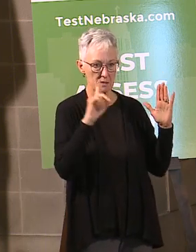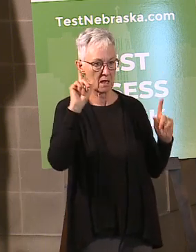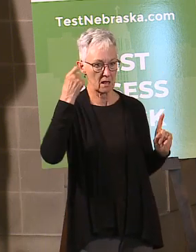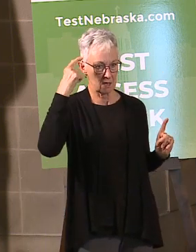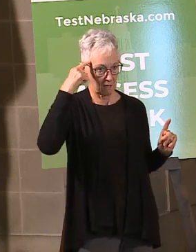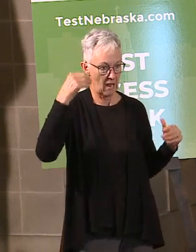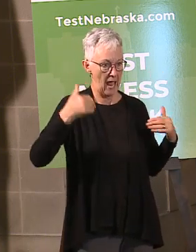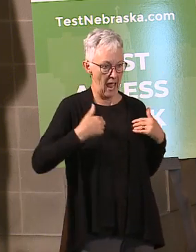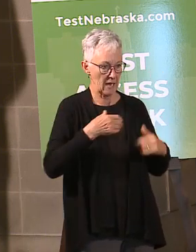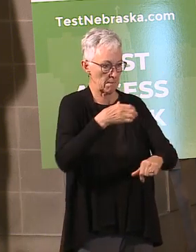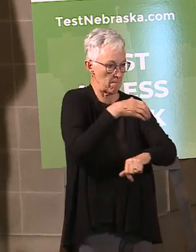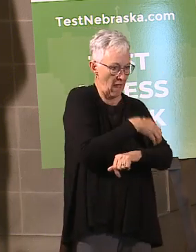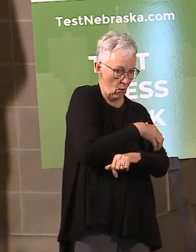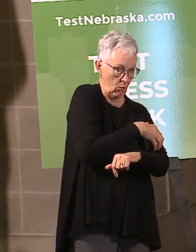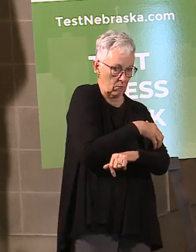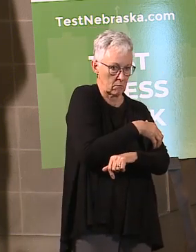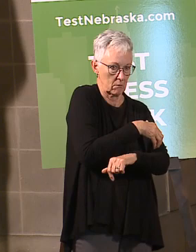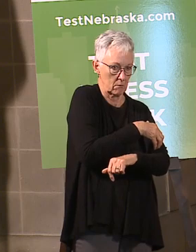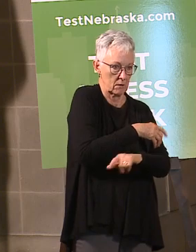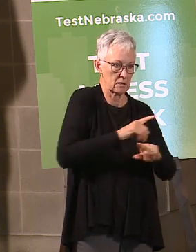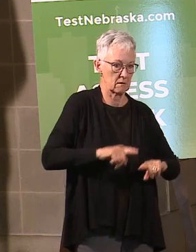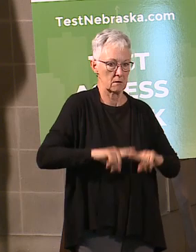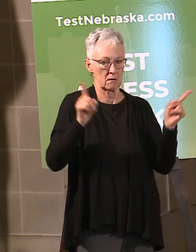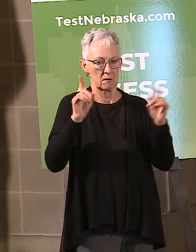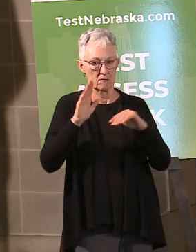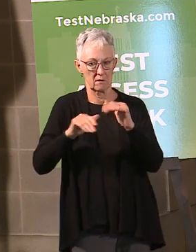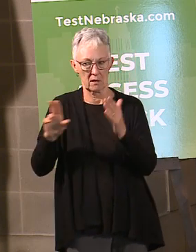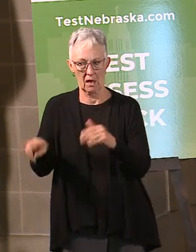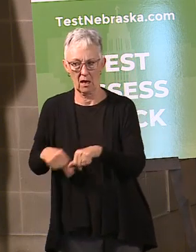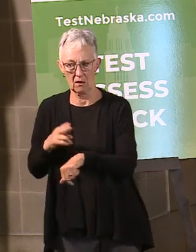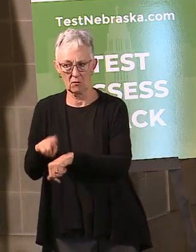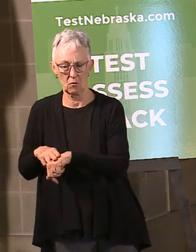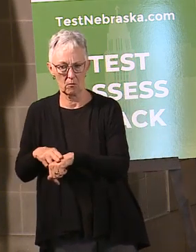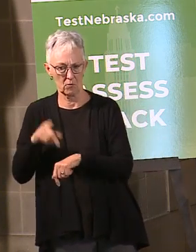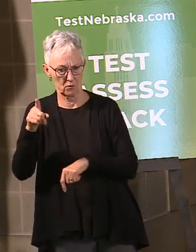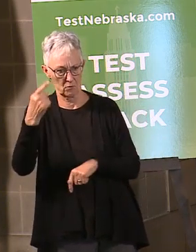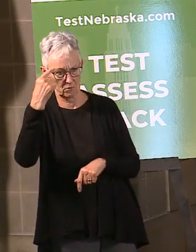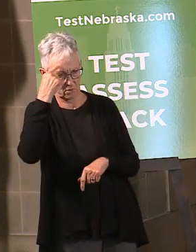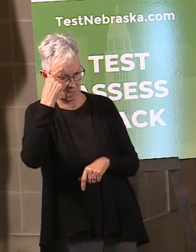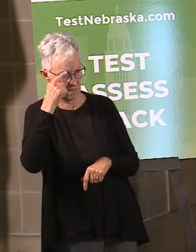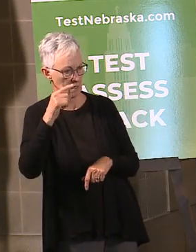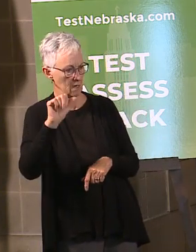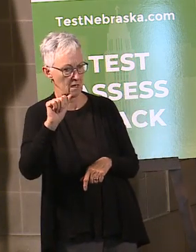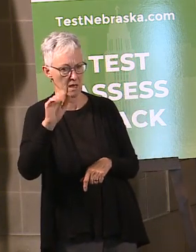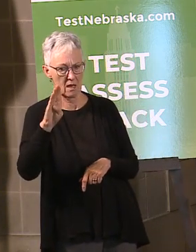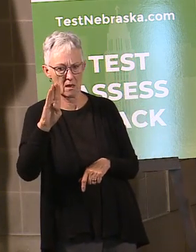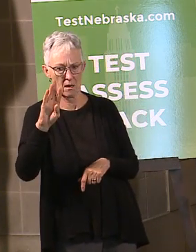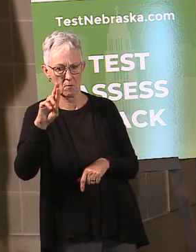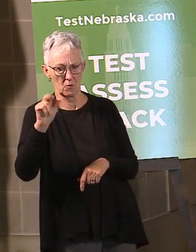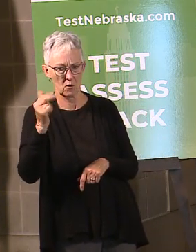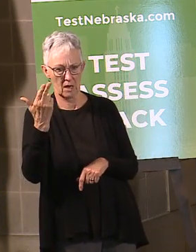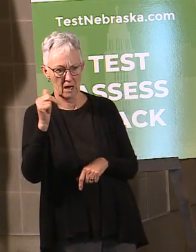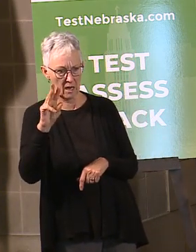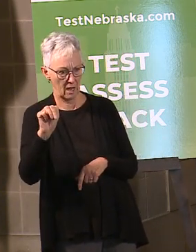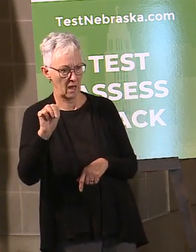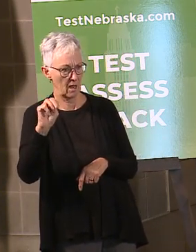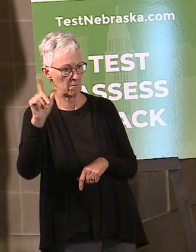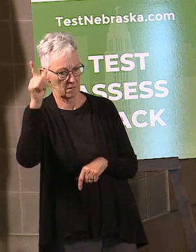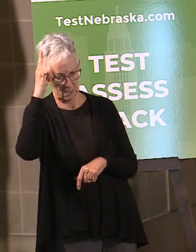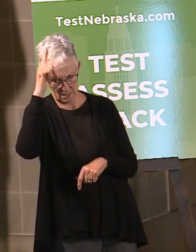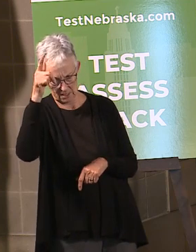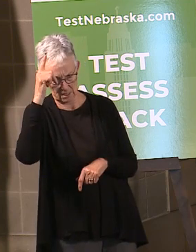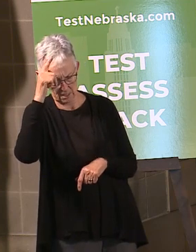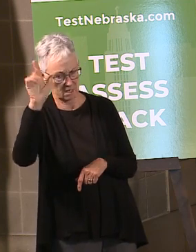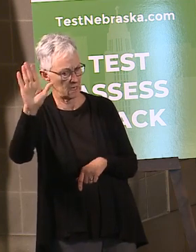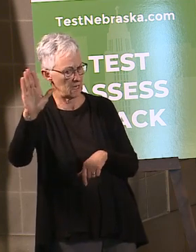have. You can think back to like the Civil War and Abraham Lincoln and waiving the writ of habeas corpus and due process and all that sort of stuff.